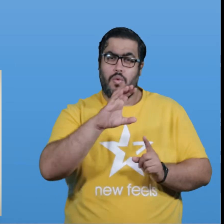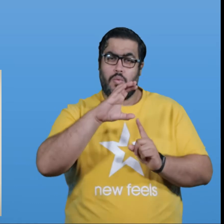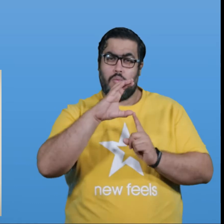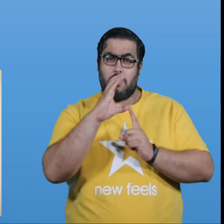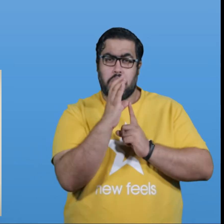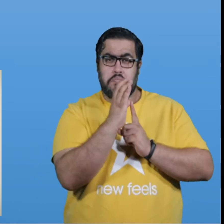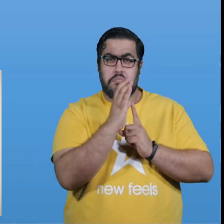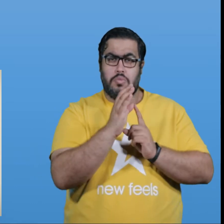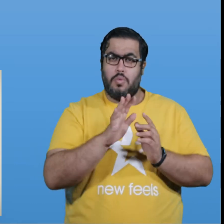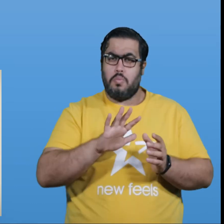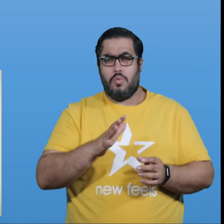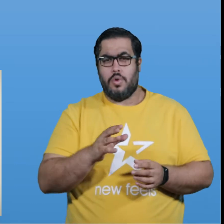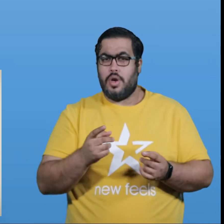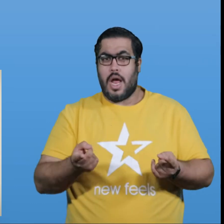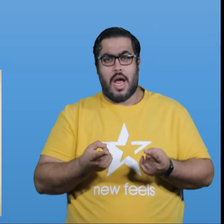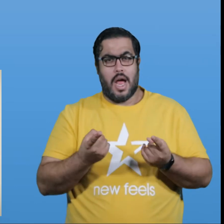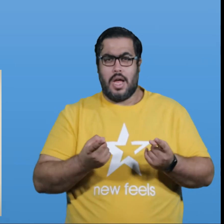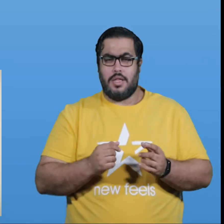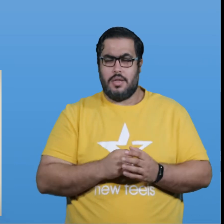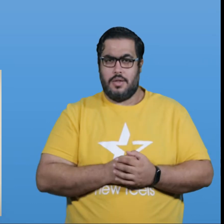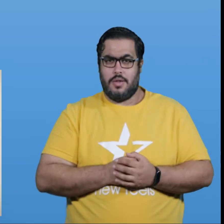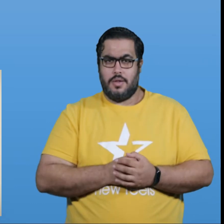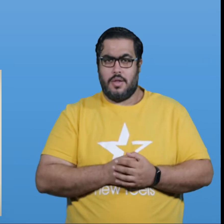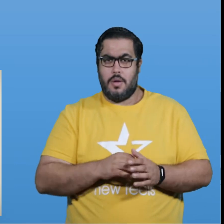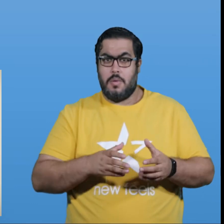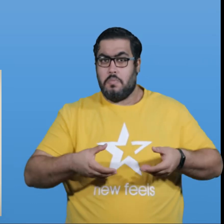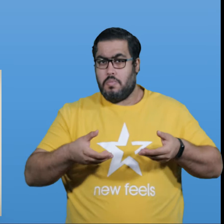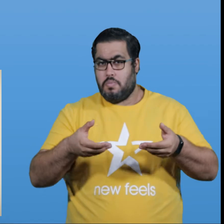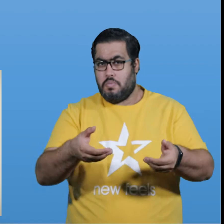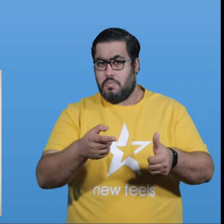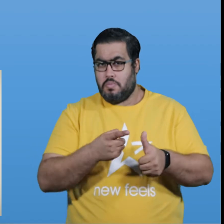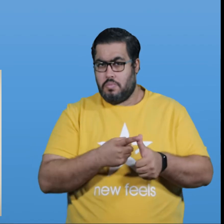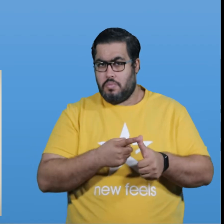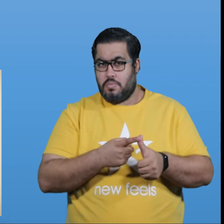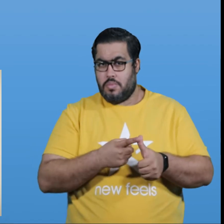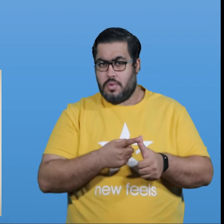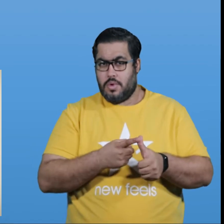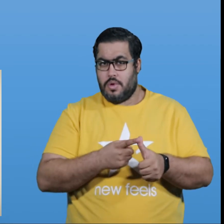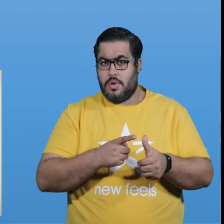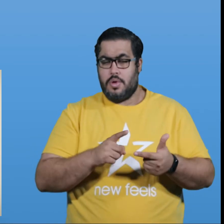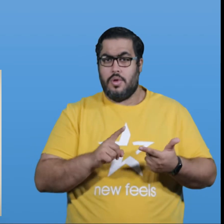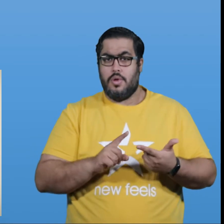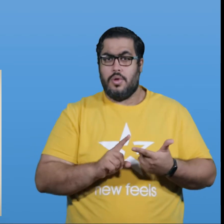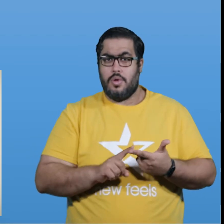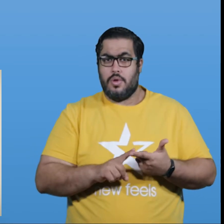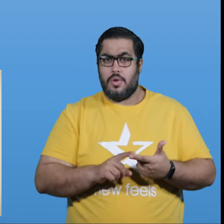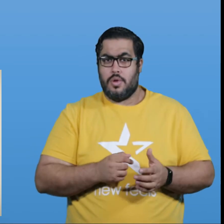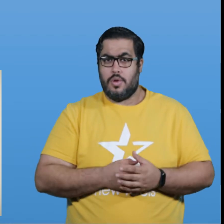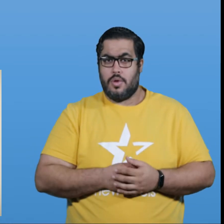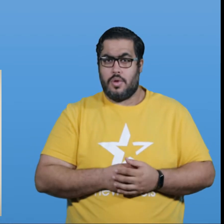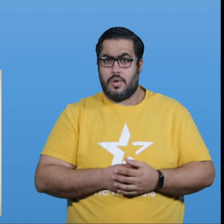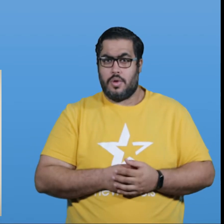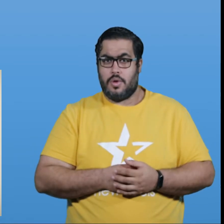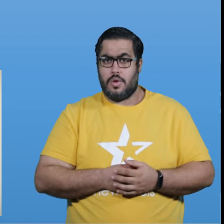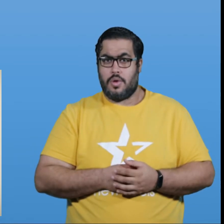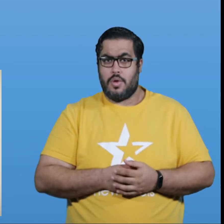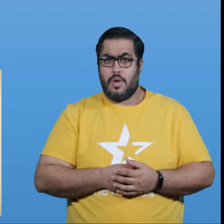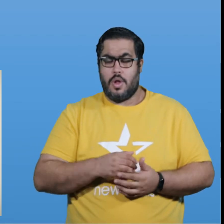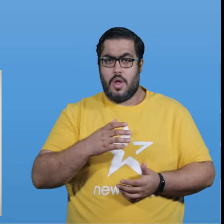for example, you bow as a sign of respect. These small forms establish this respect